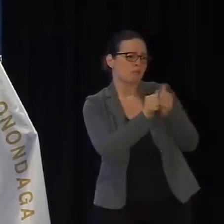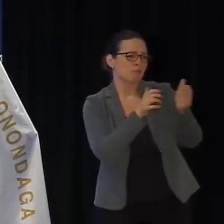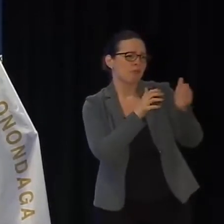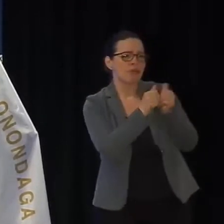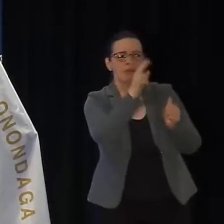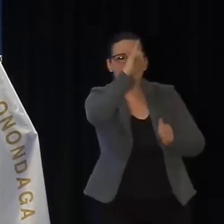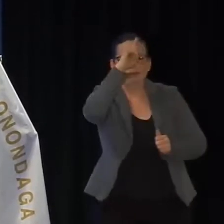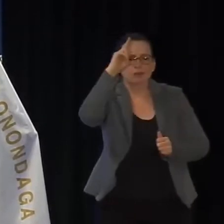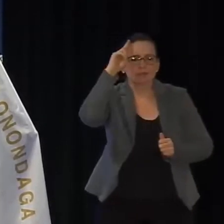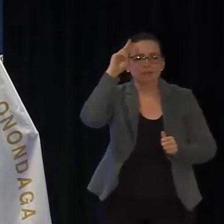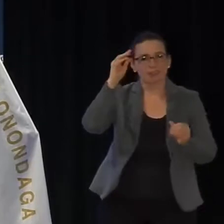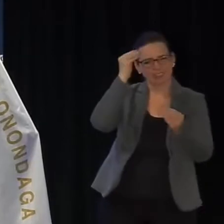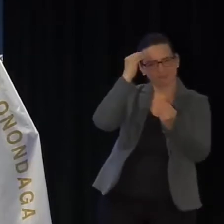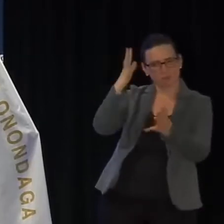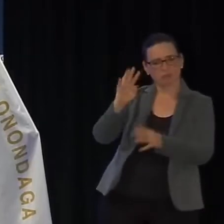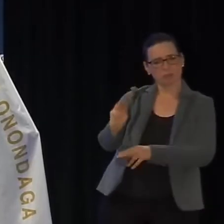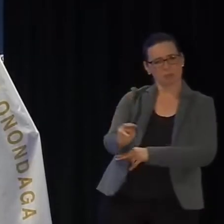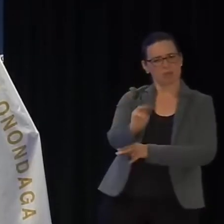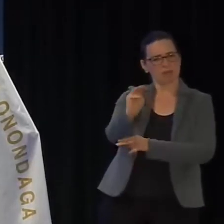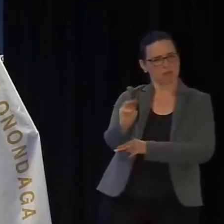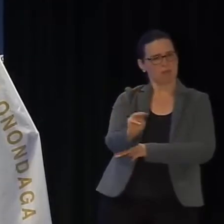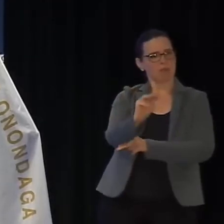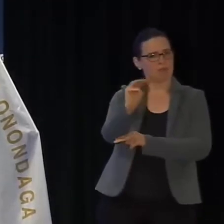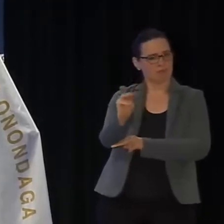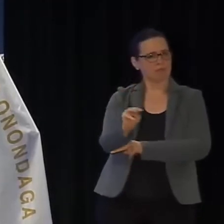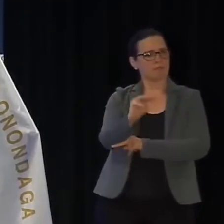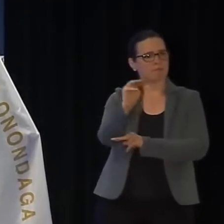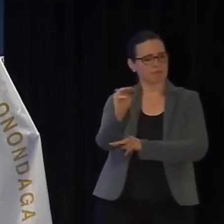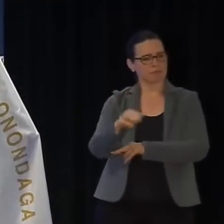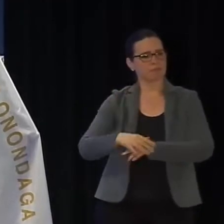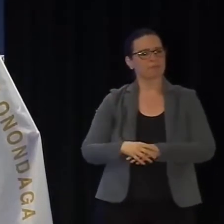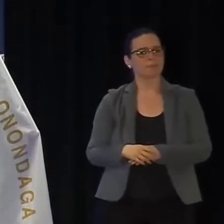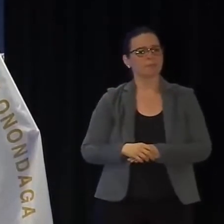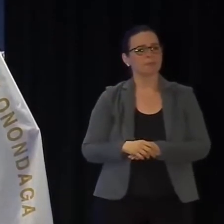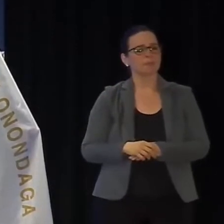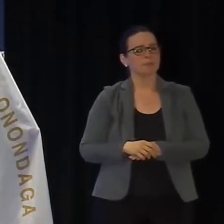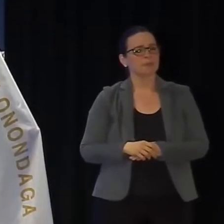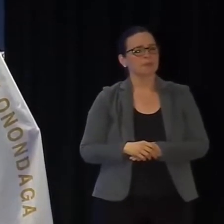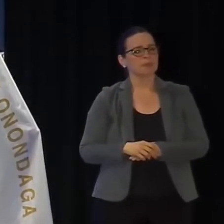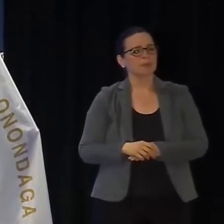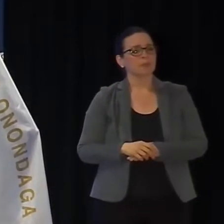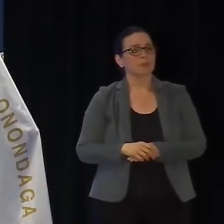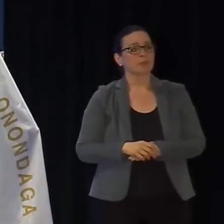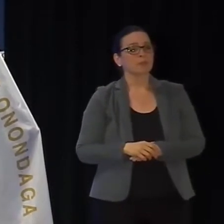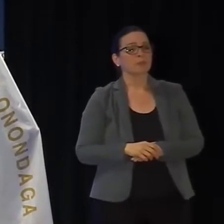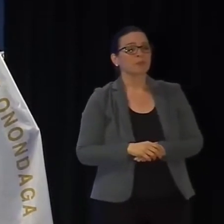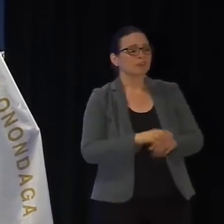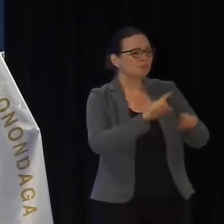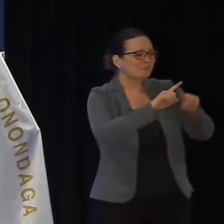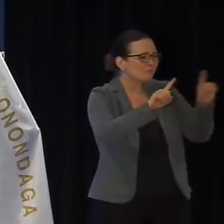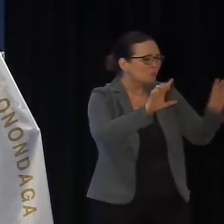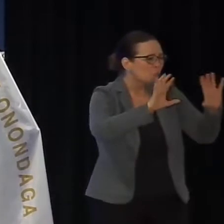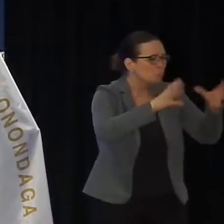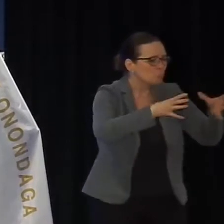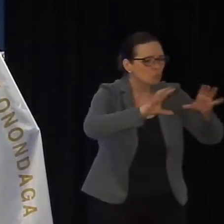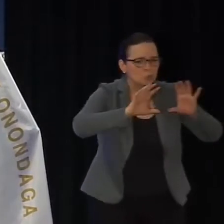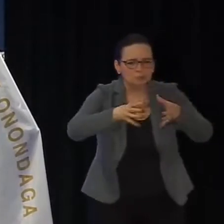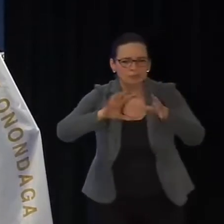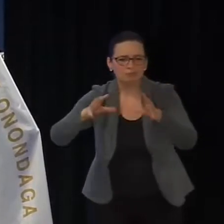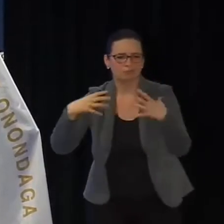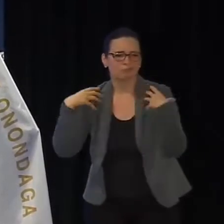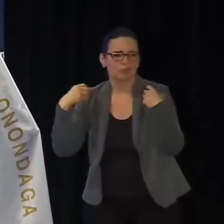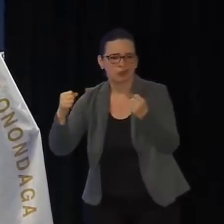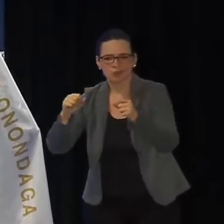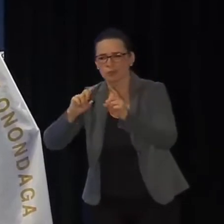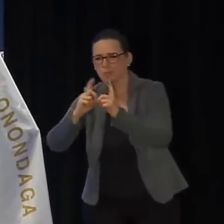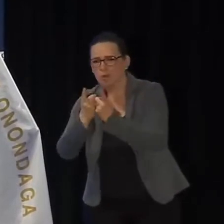more consistent. It's easier as different groups from our health department to the hospitals have